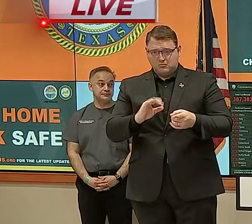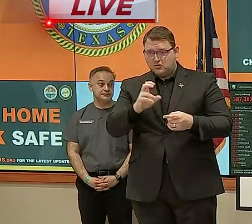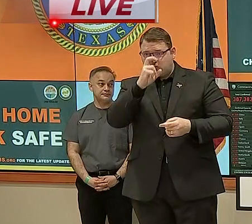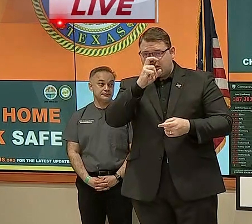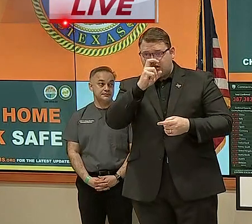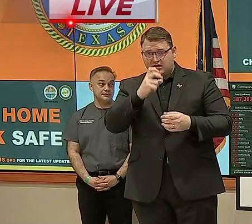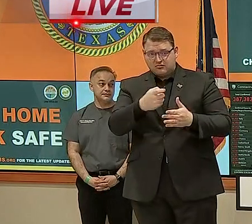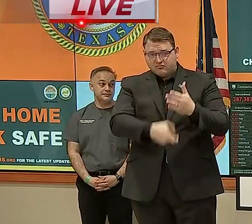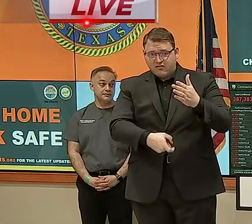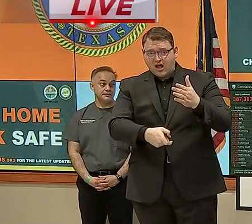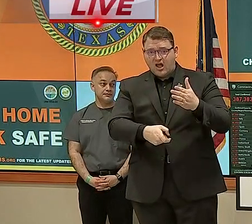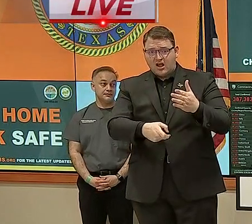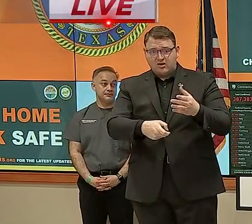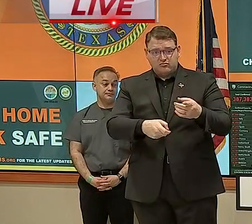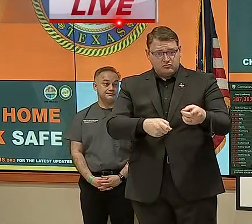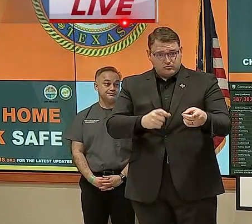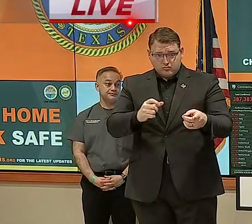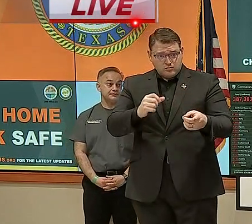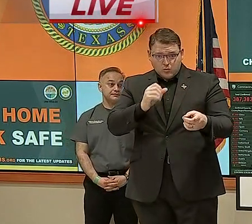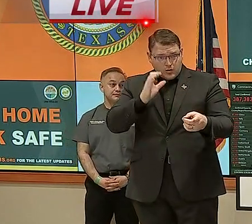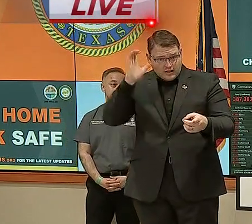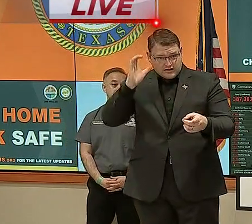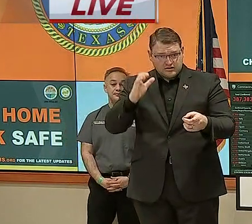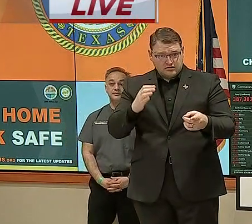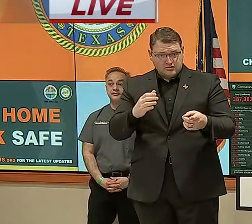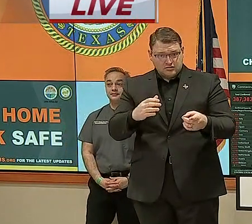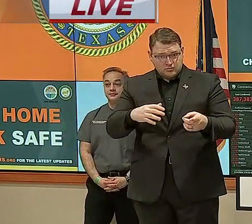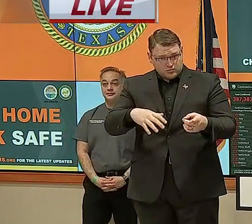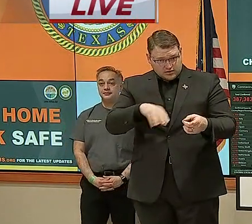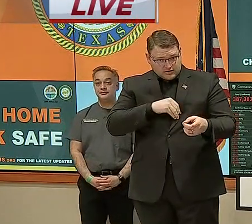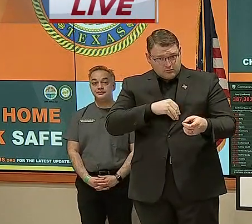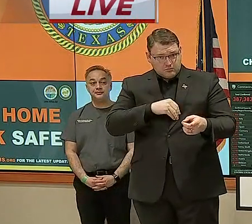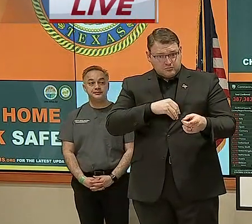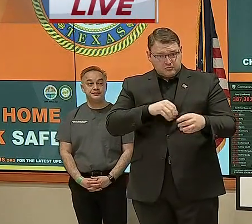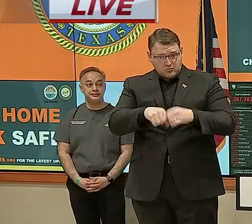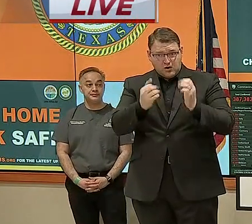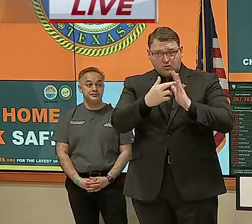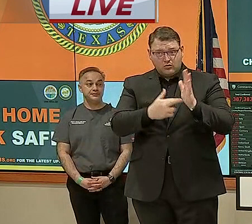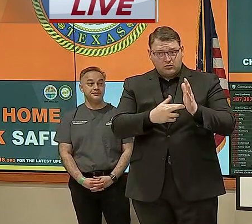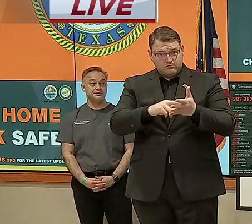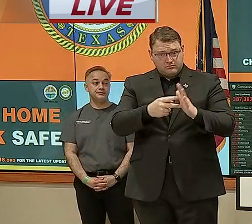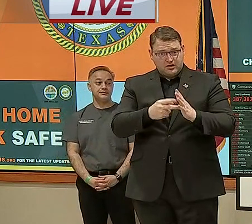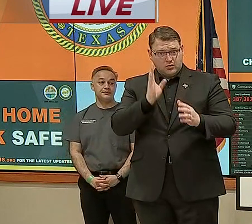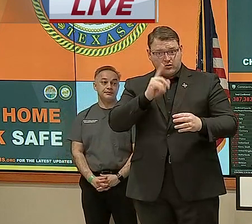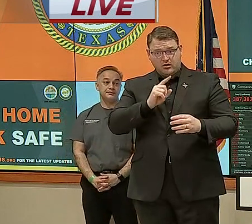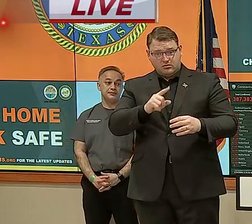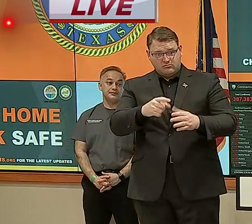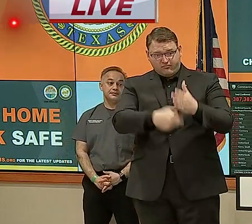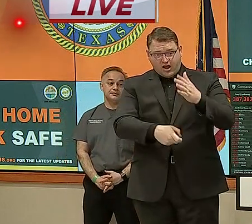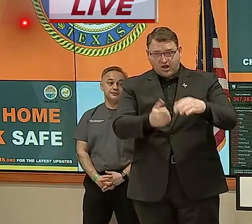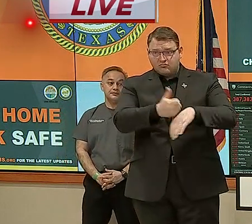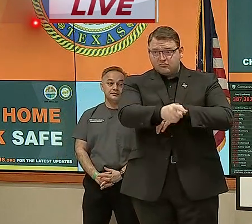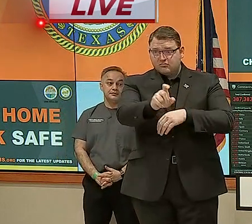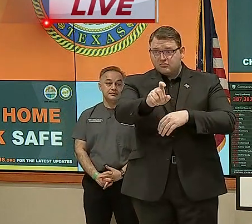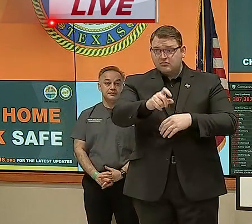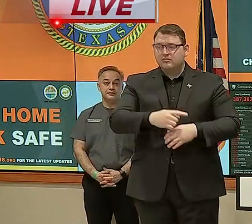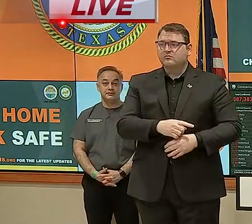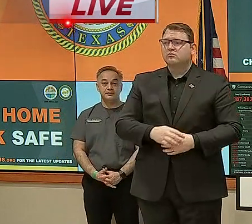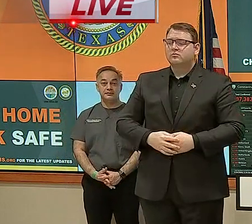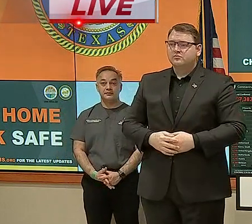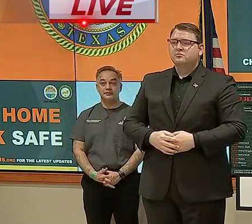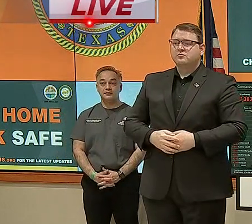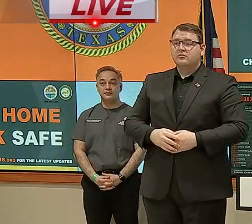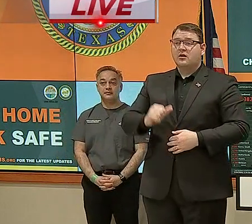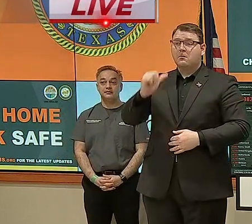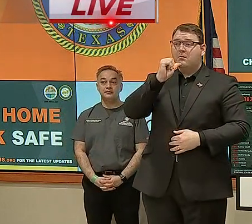or penalties for anyone who doesn't listen? The provisions in the order will mirror the provisions in the bars and